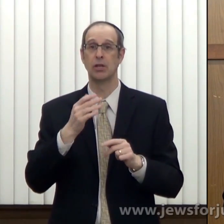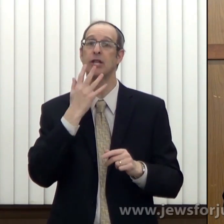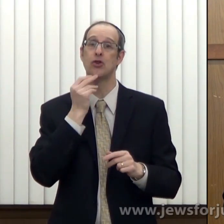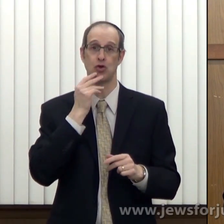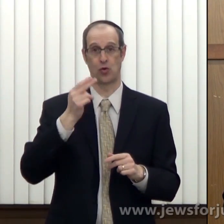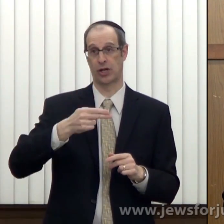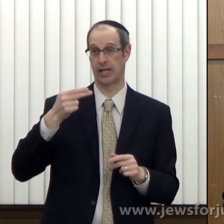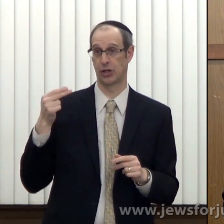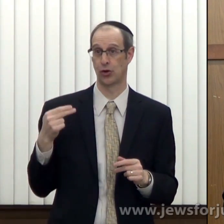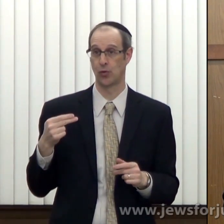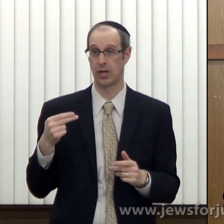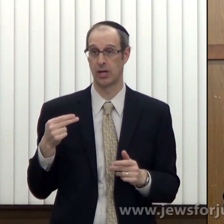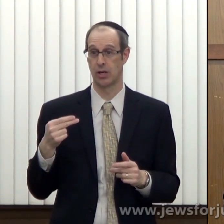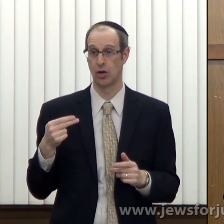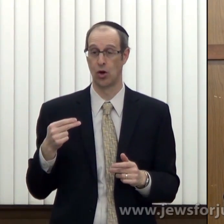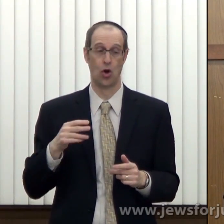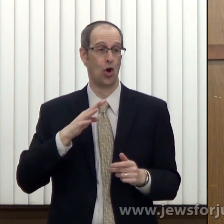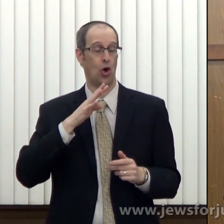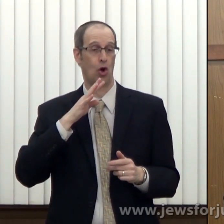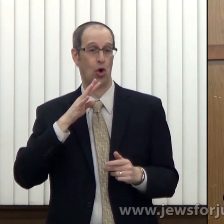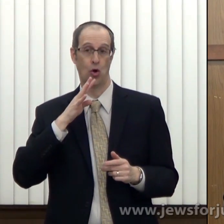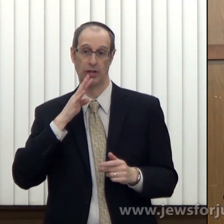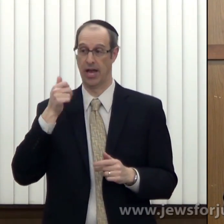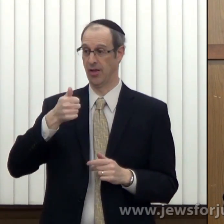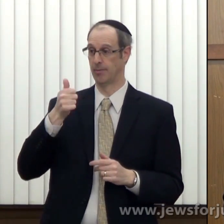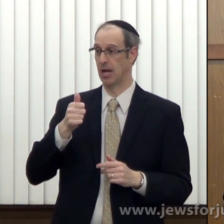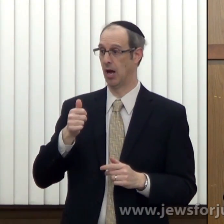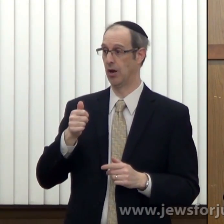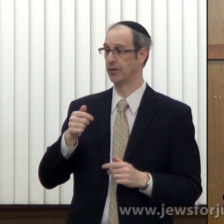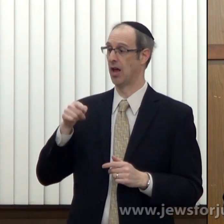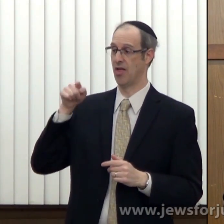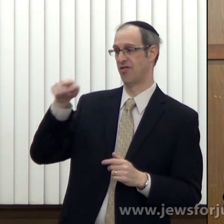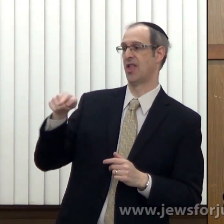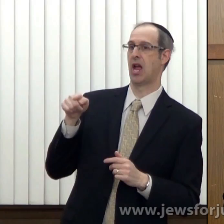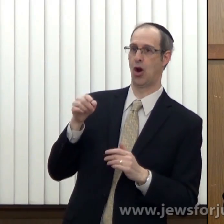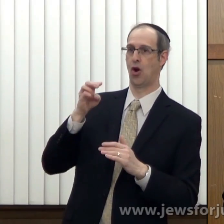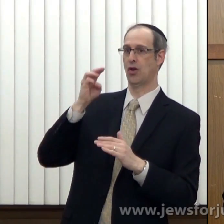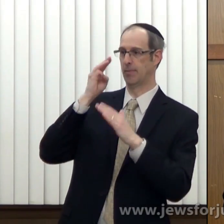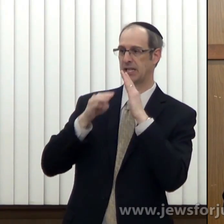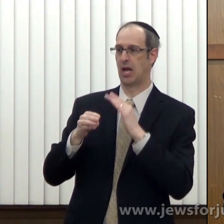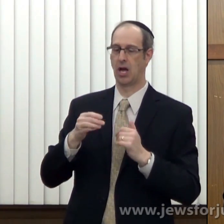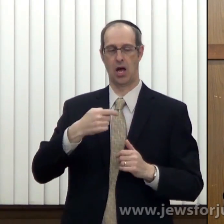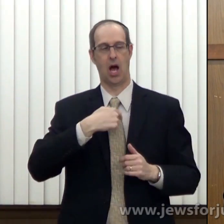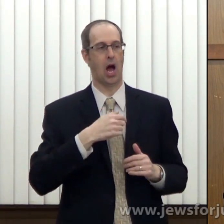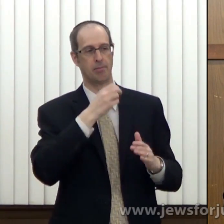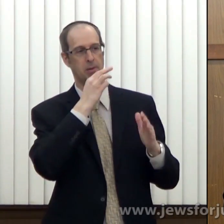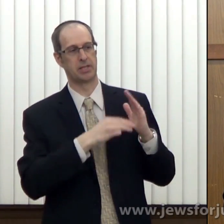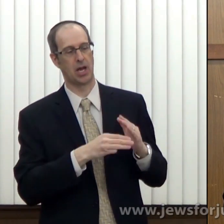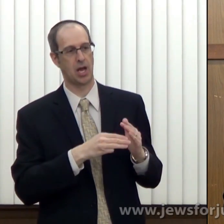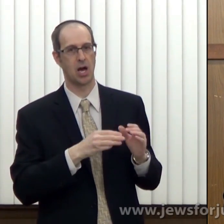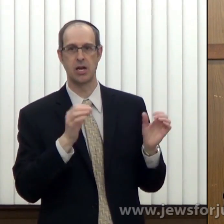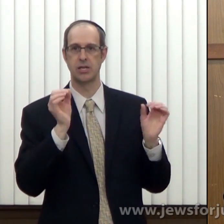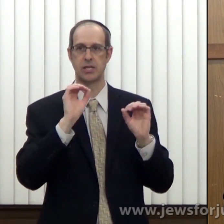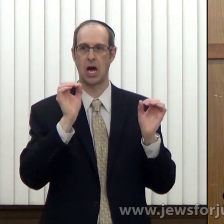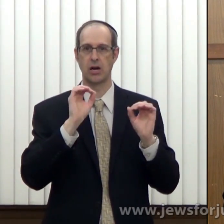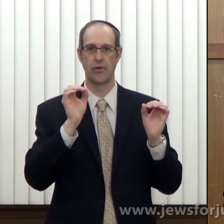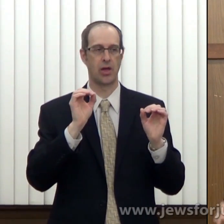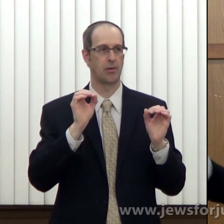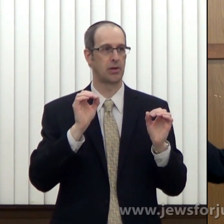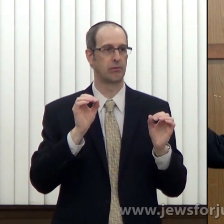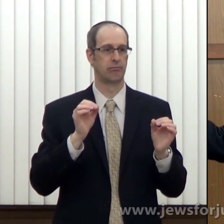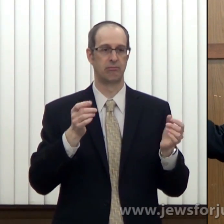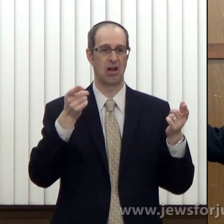many people who claimed to be the Messiah, right? None of them has